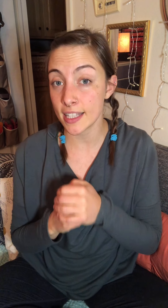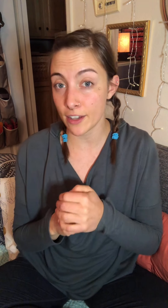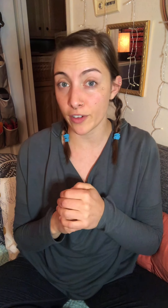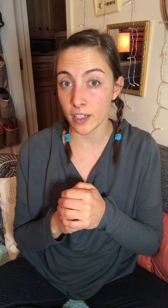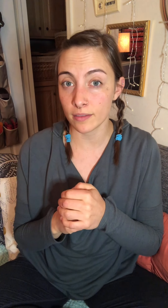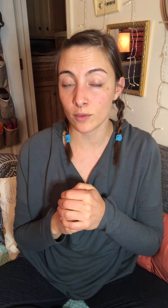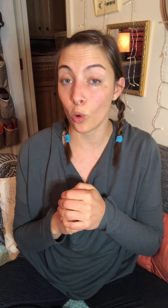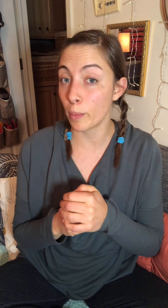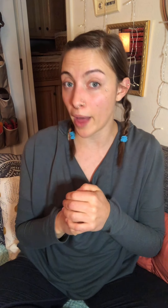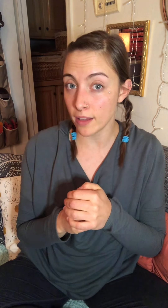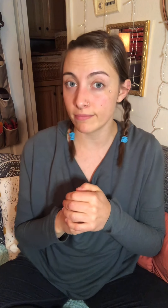different or but,